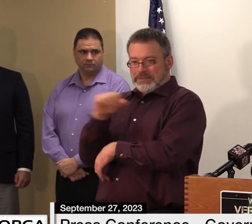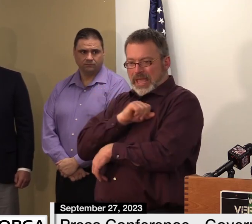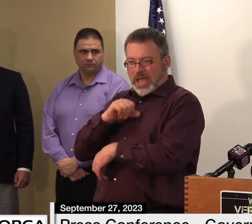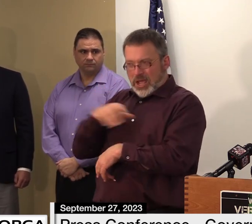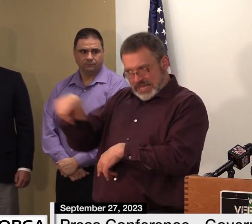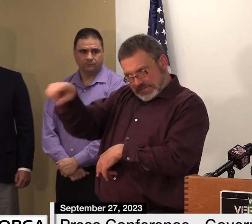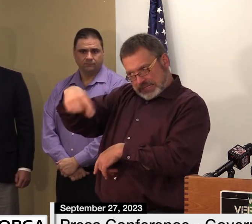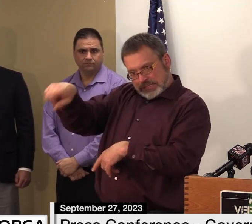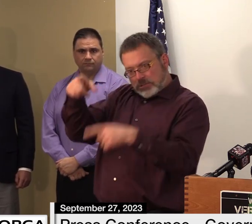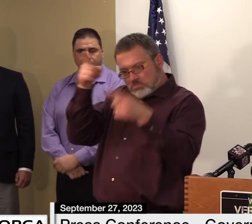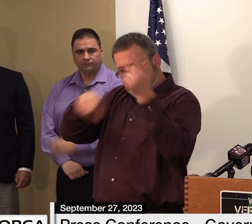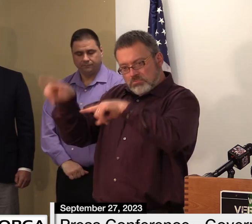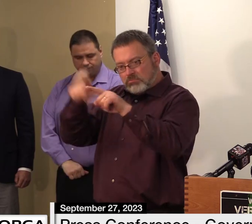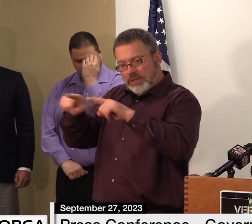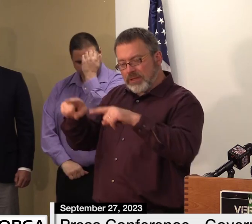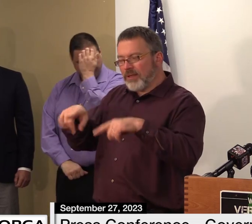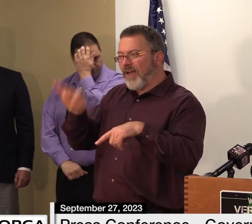happen.